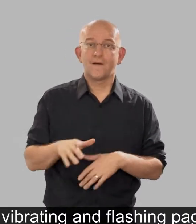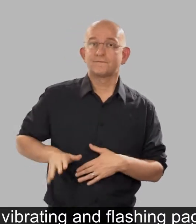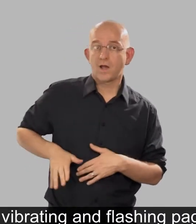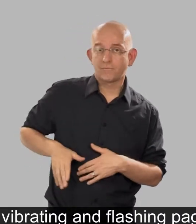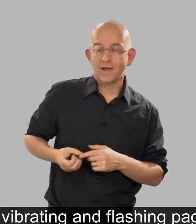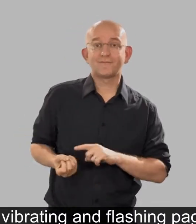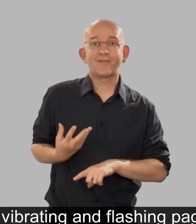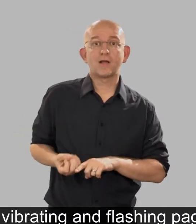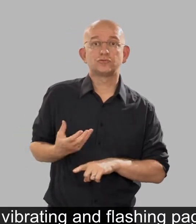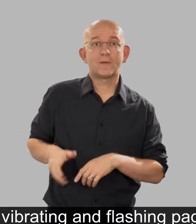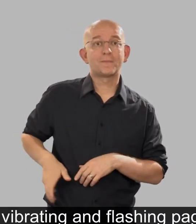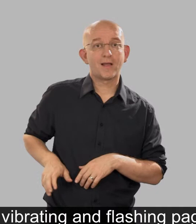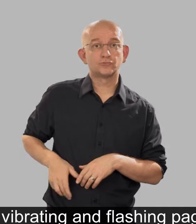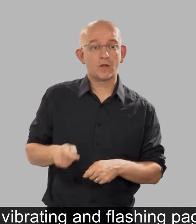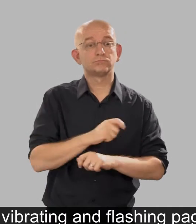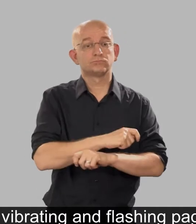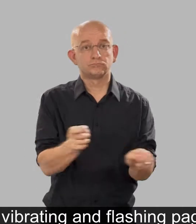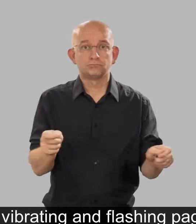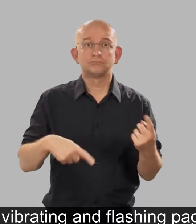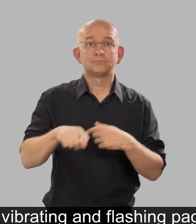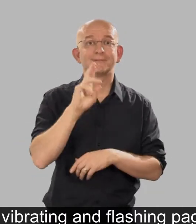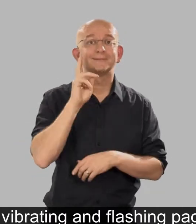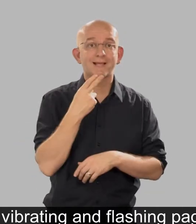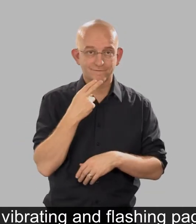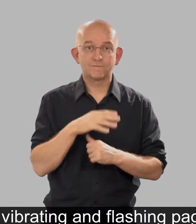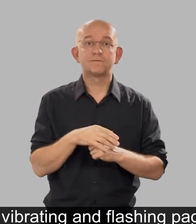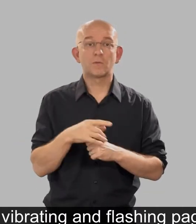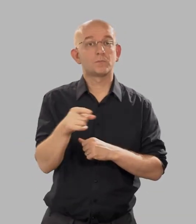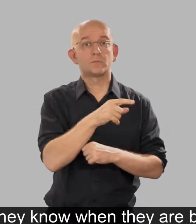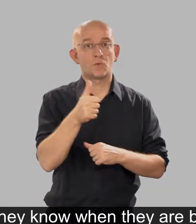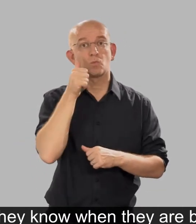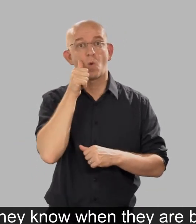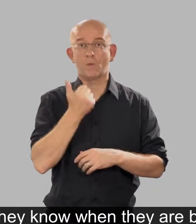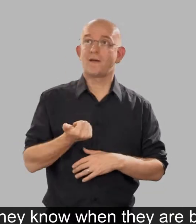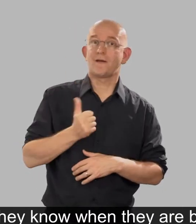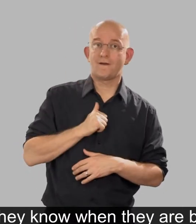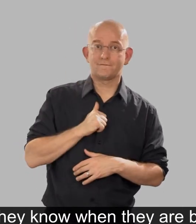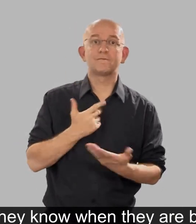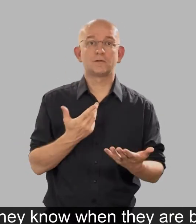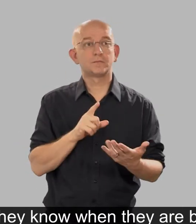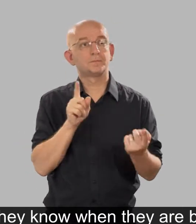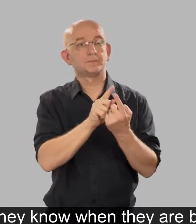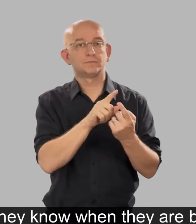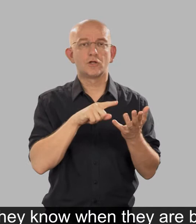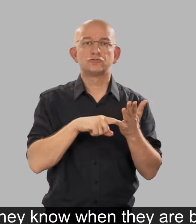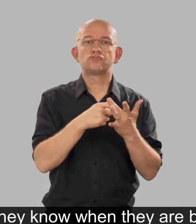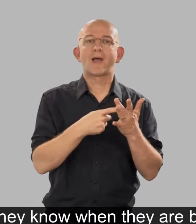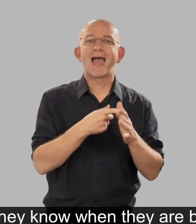A vibrating and flashing pager is issued to deaf patients, so they know when they are being called to see the